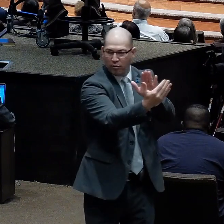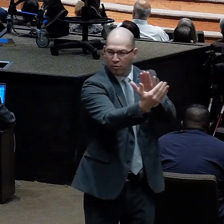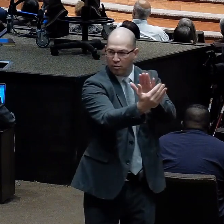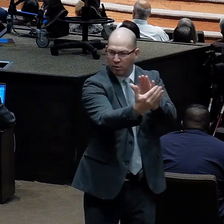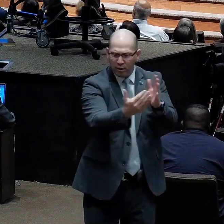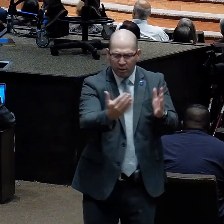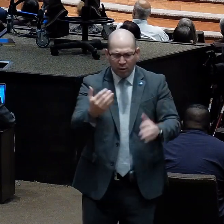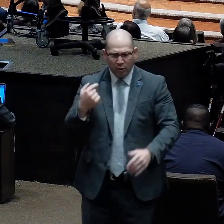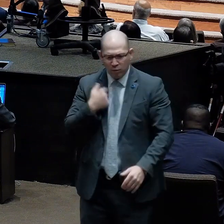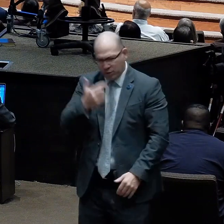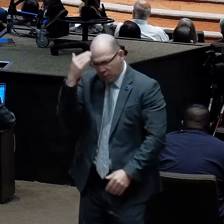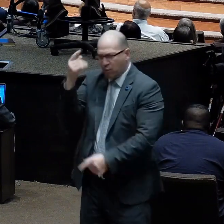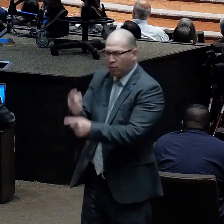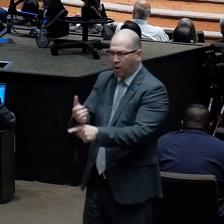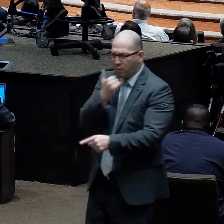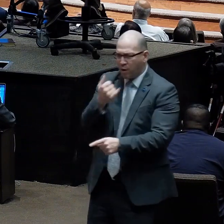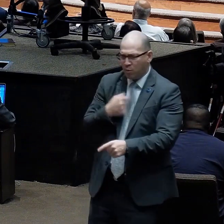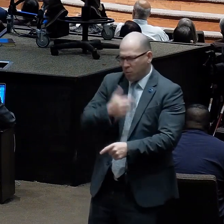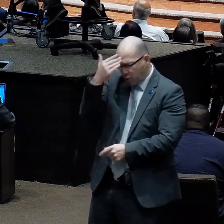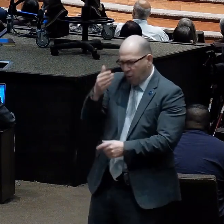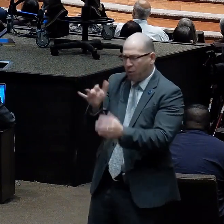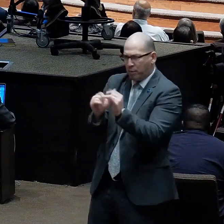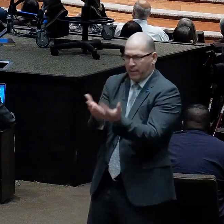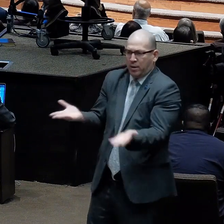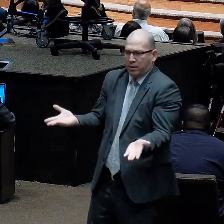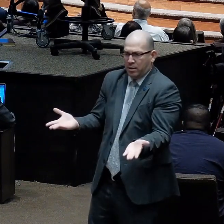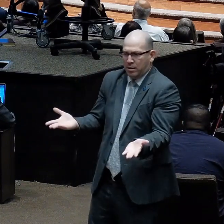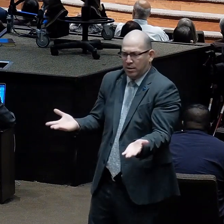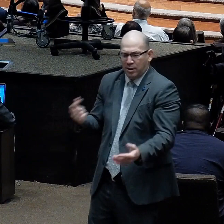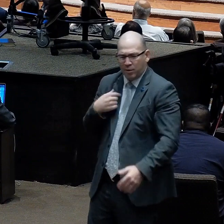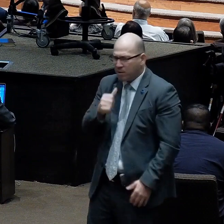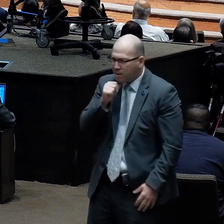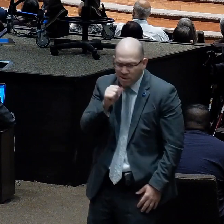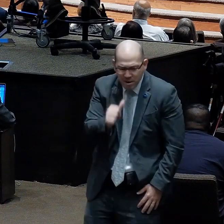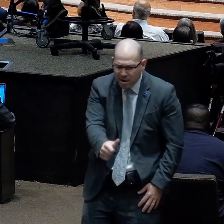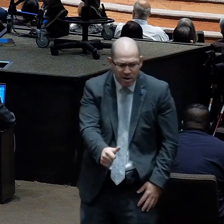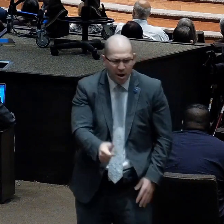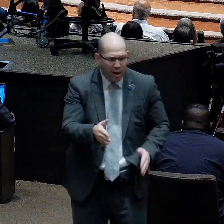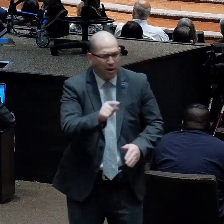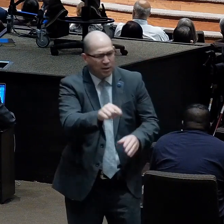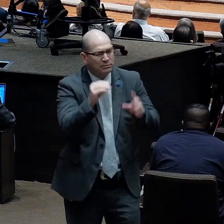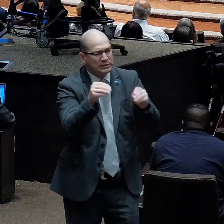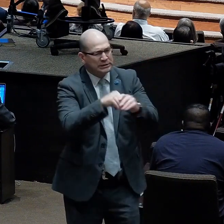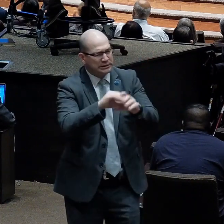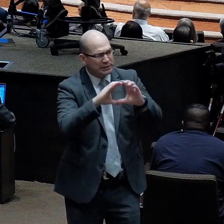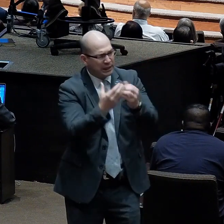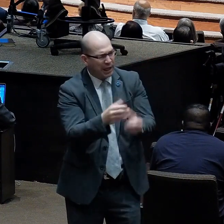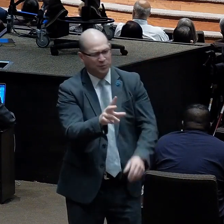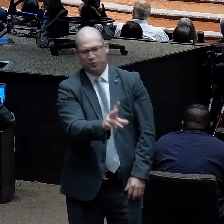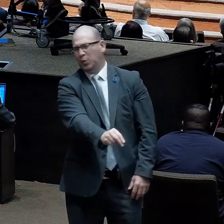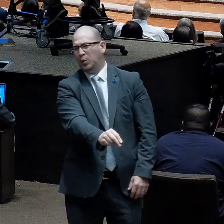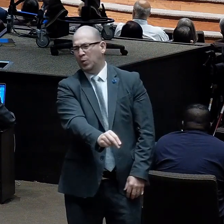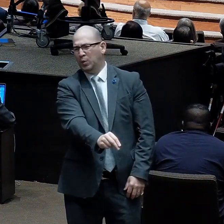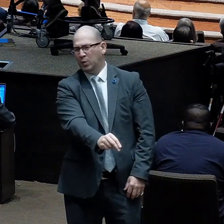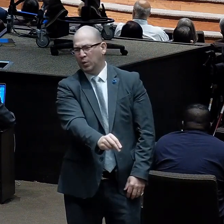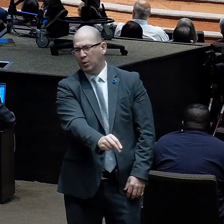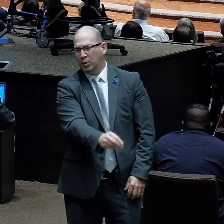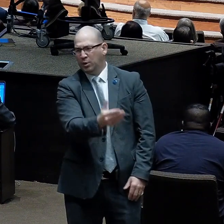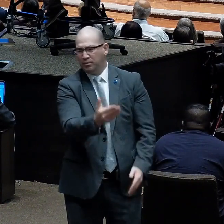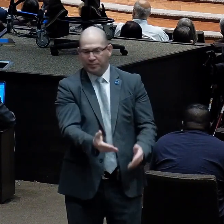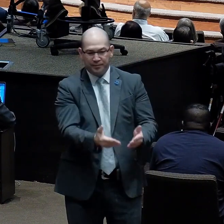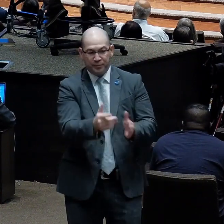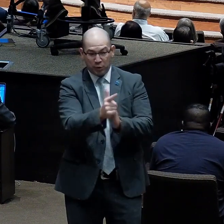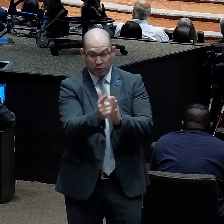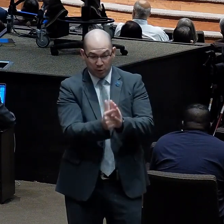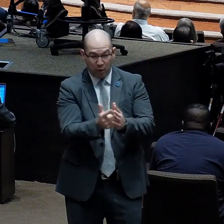this church. We're not going to be having those gentlemen to teach in the Sunday school. Though the laws may try to change it, though there